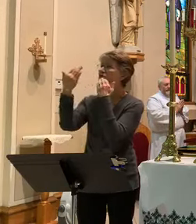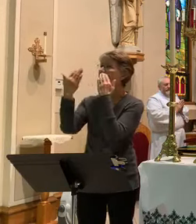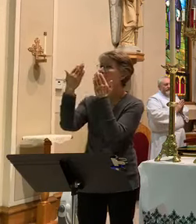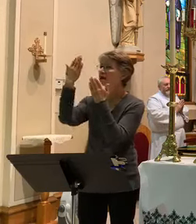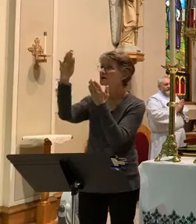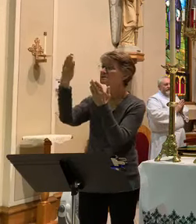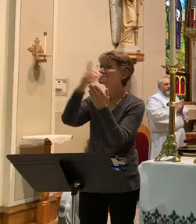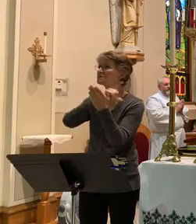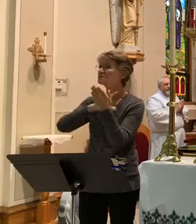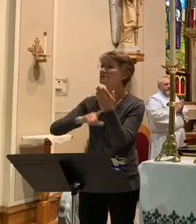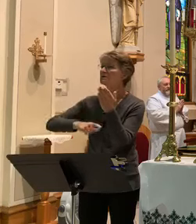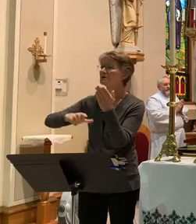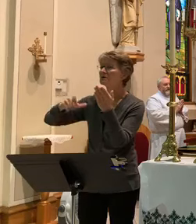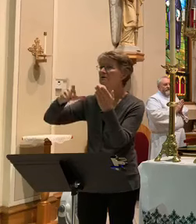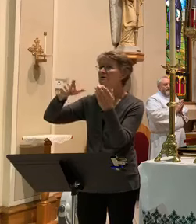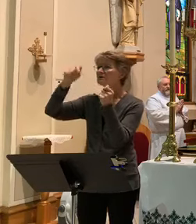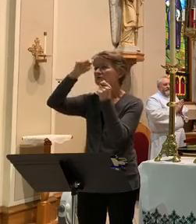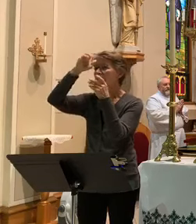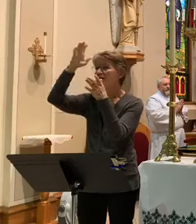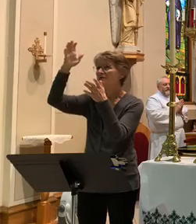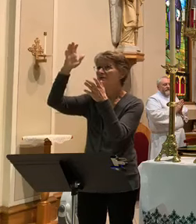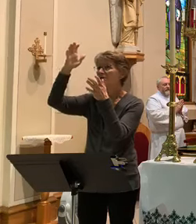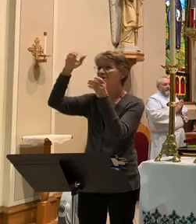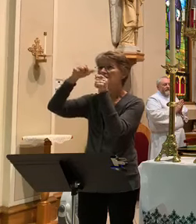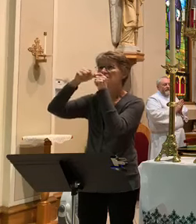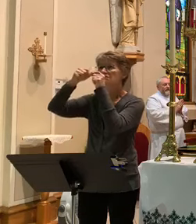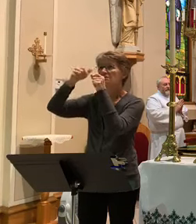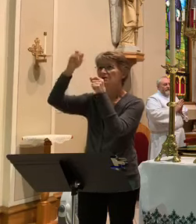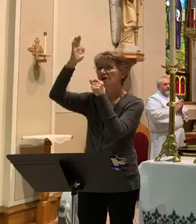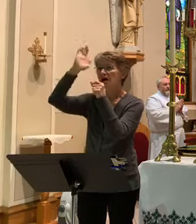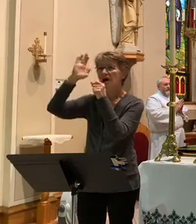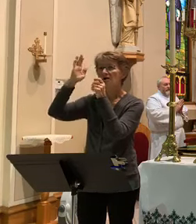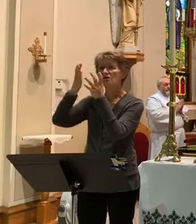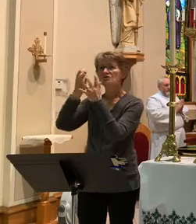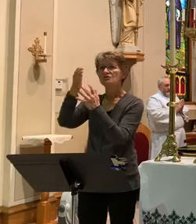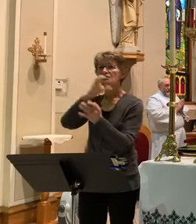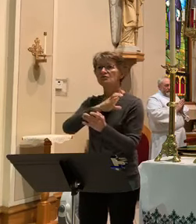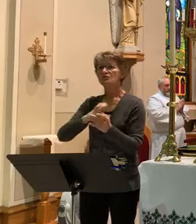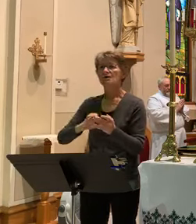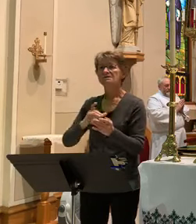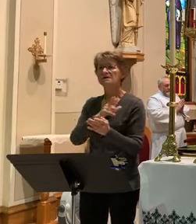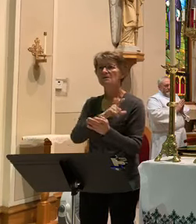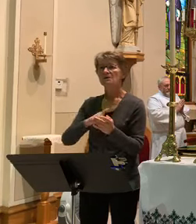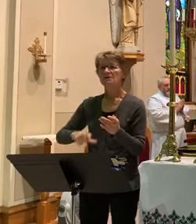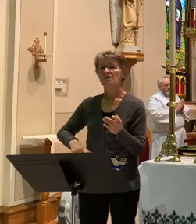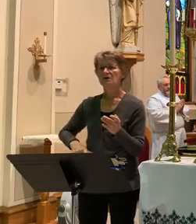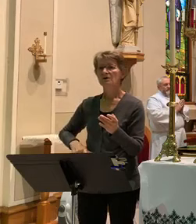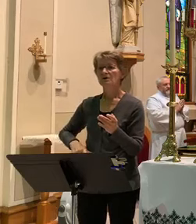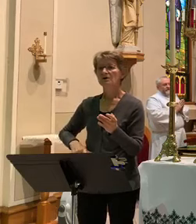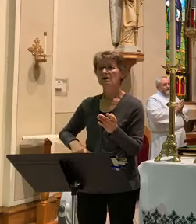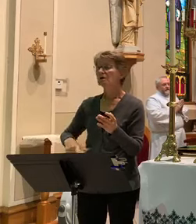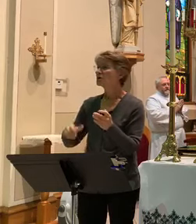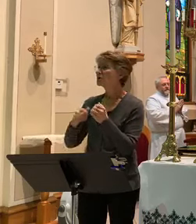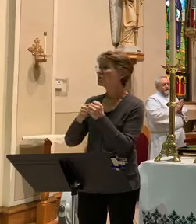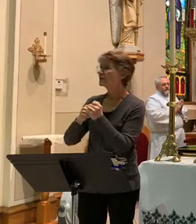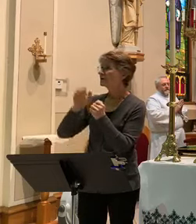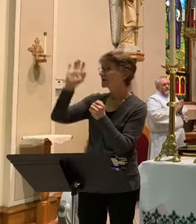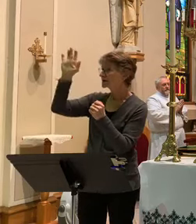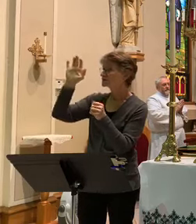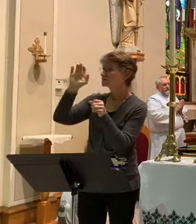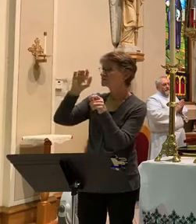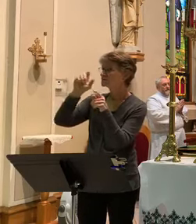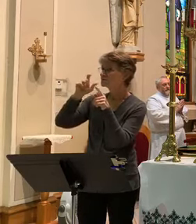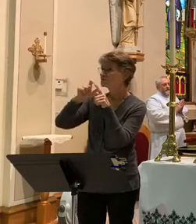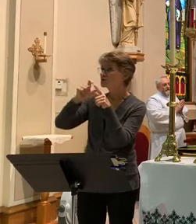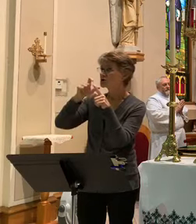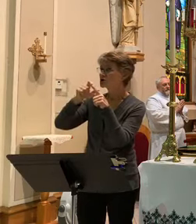thanks, Lord, Holy Father, Almighty and Eternal God, through Christ our Lord. For by his birth, he